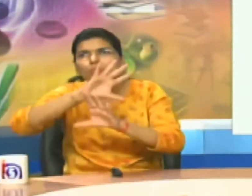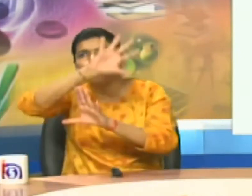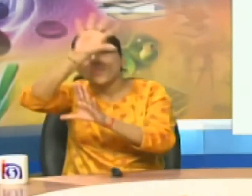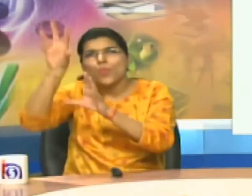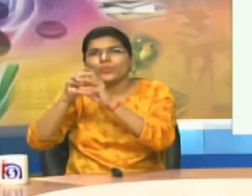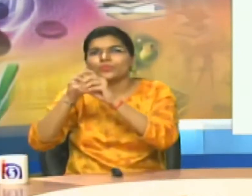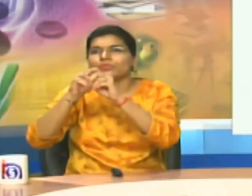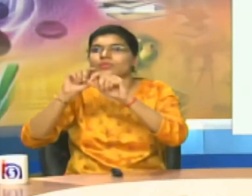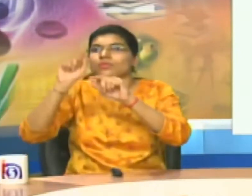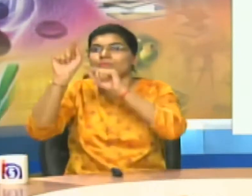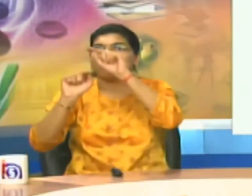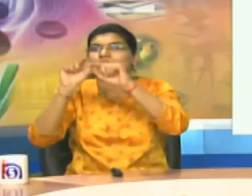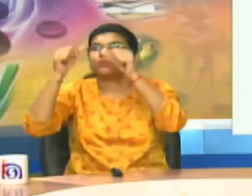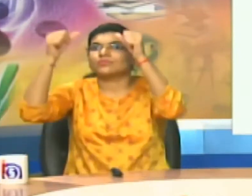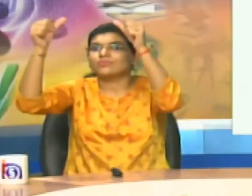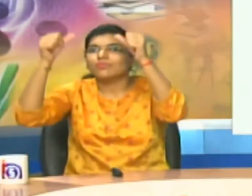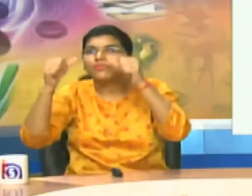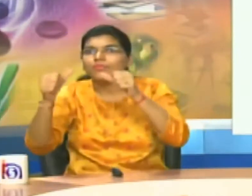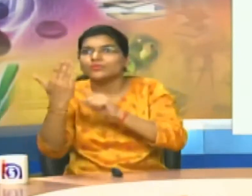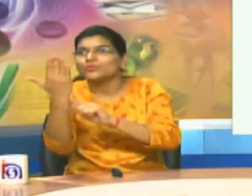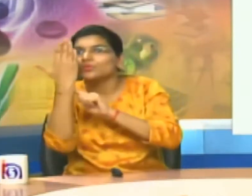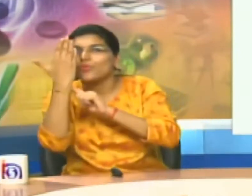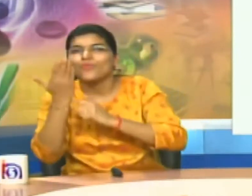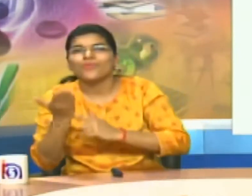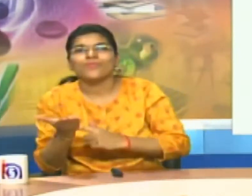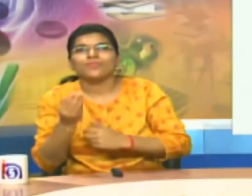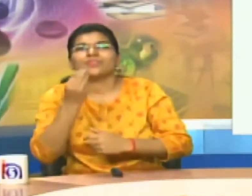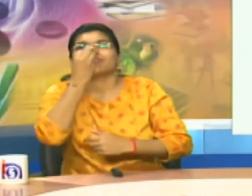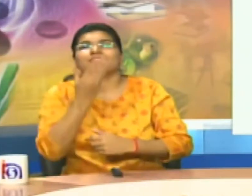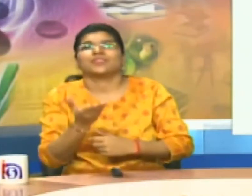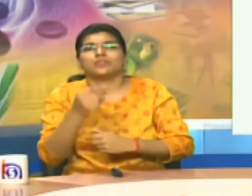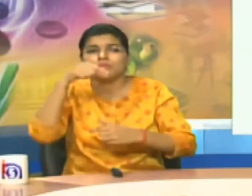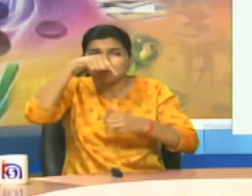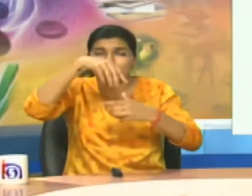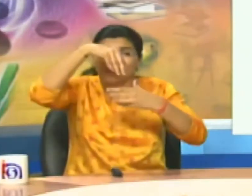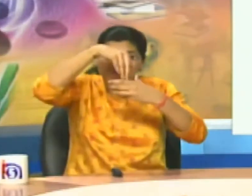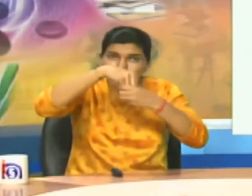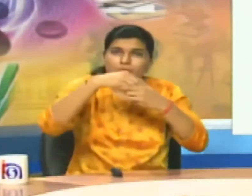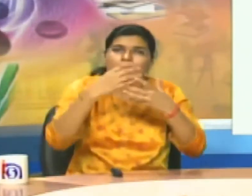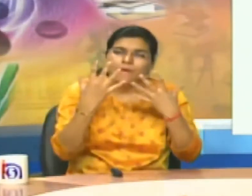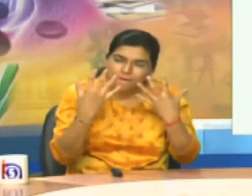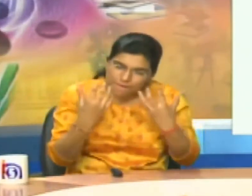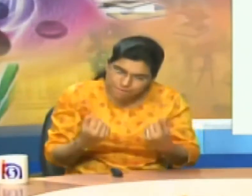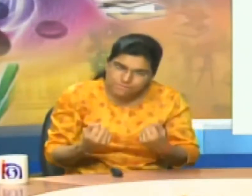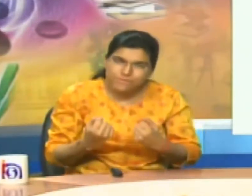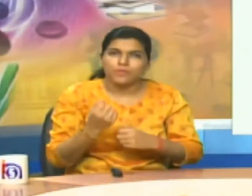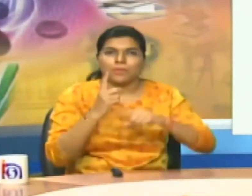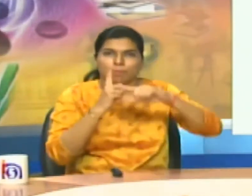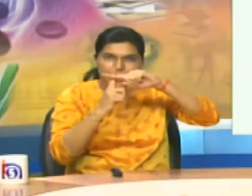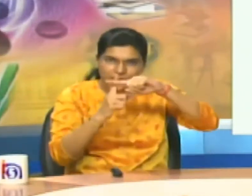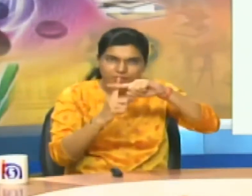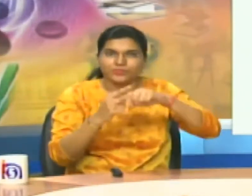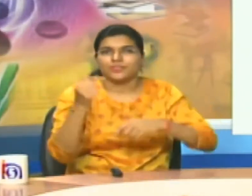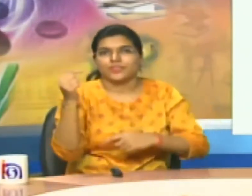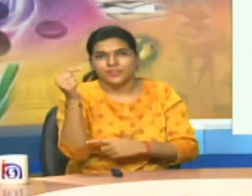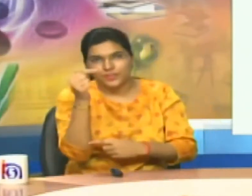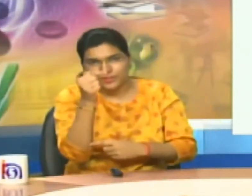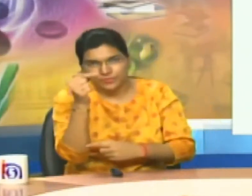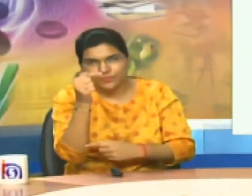division, multiplication, all these additions. How do you see them in one place? All